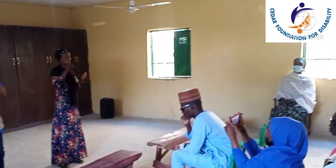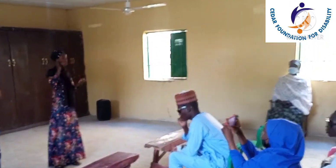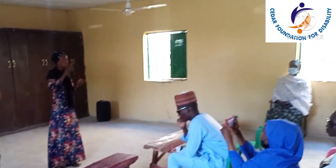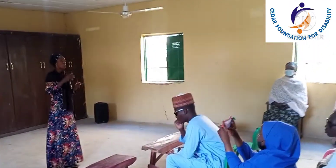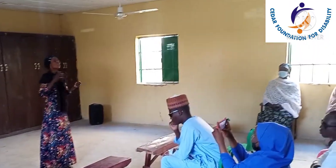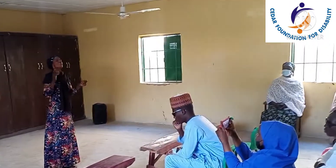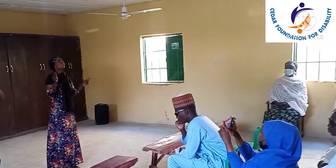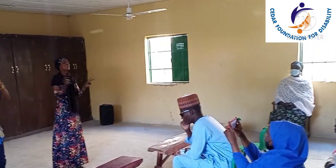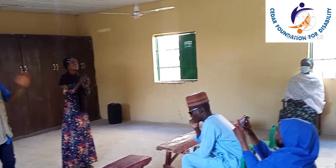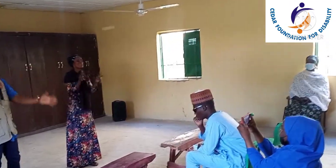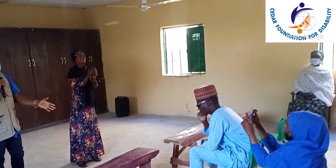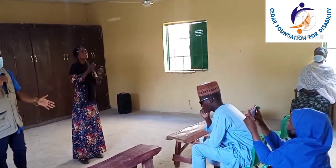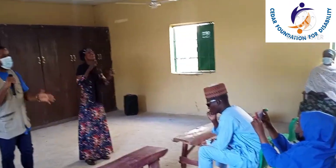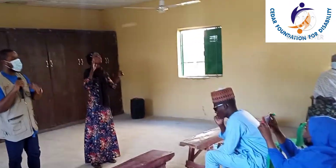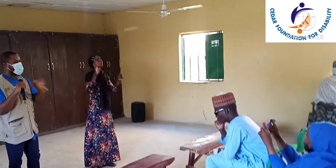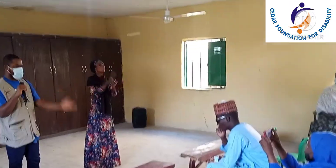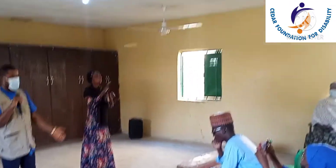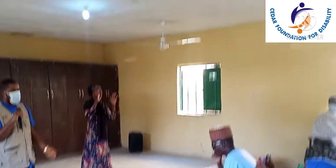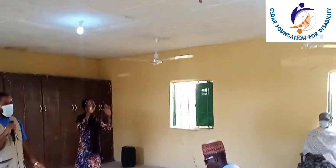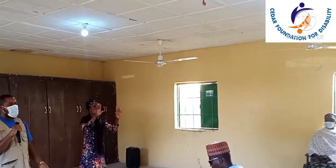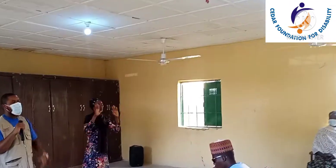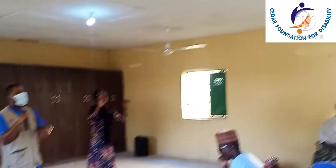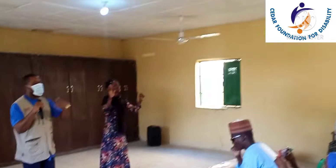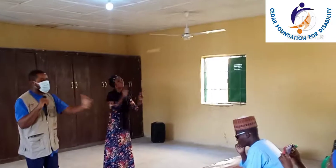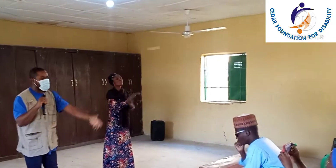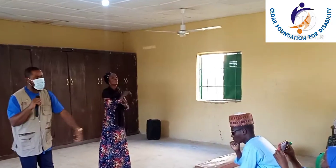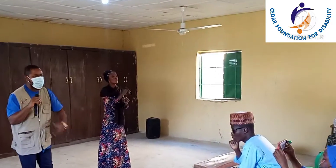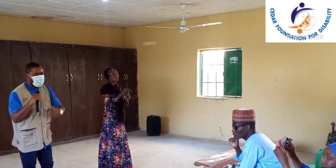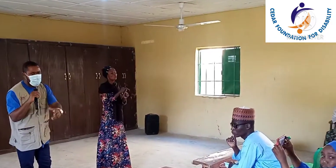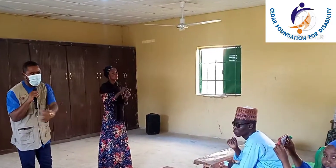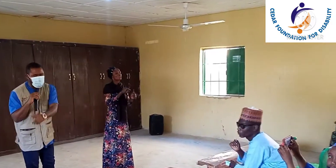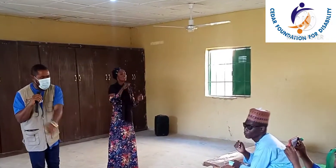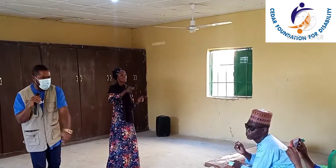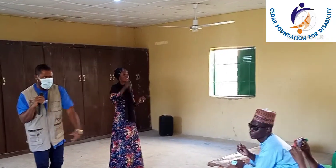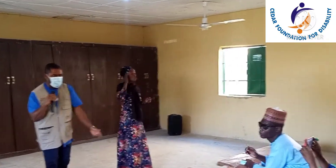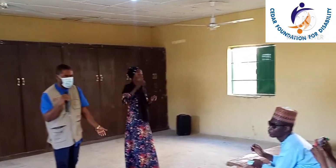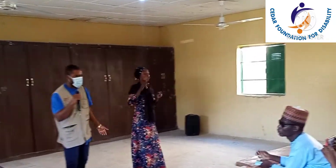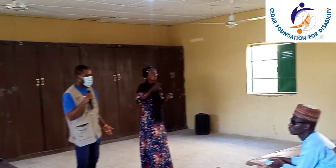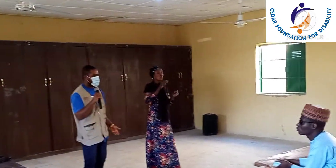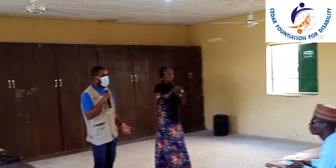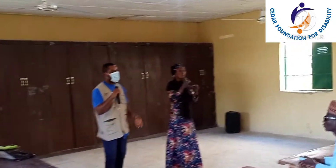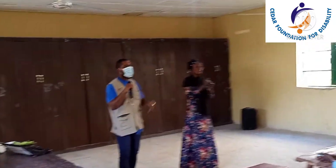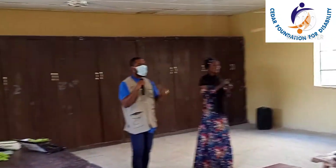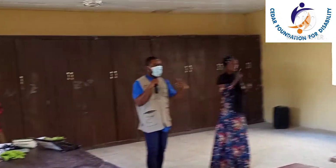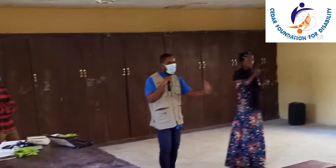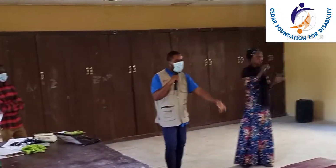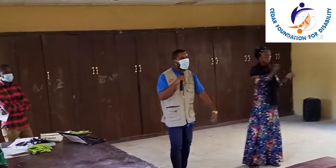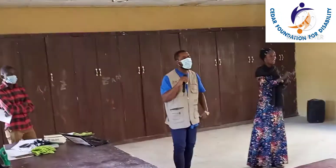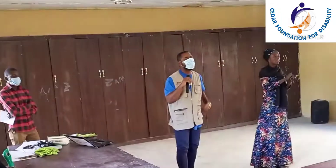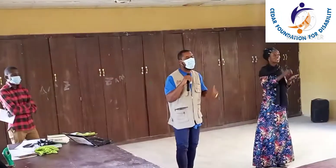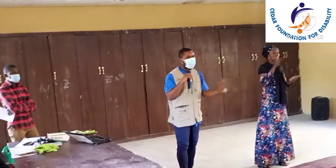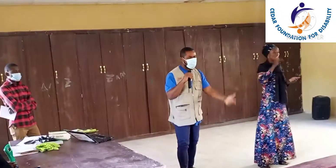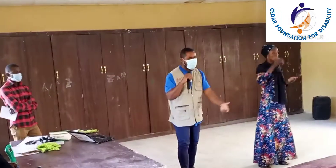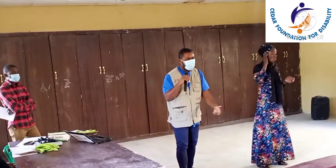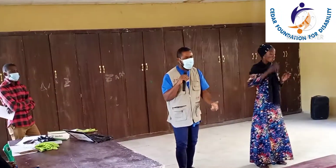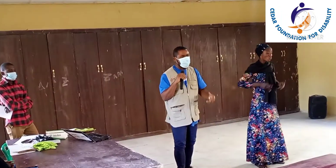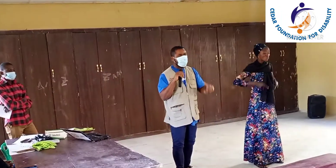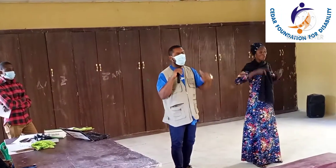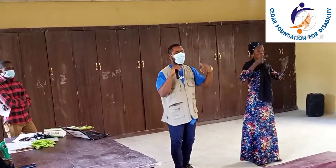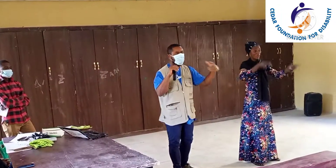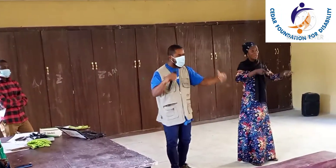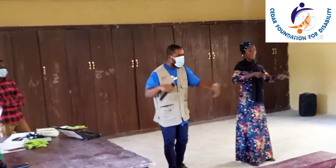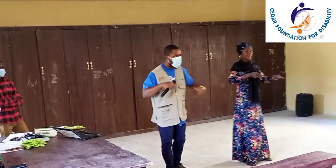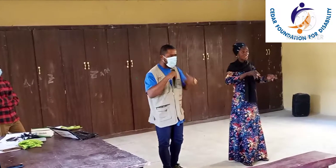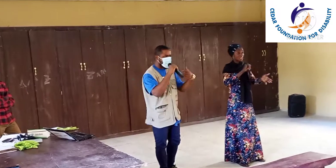instance, in terms of our WASH intervention, we make sure we provide those platforms that enable a person with